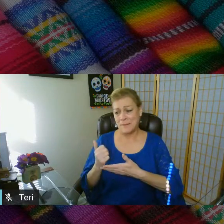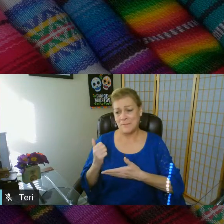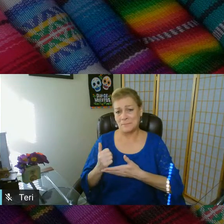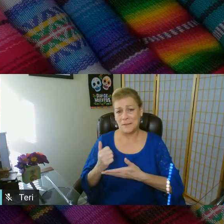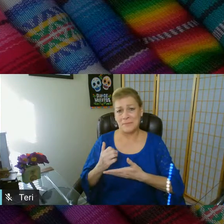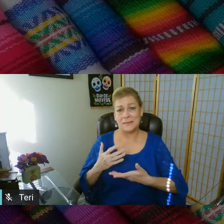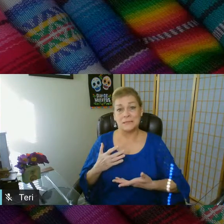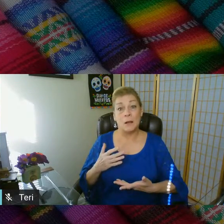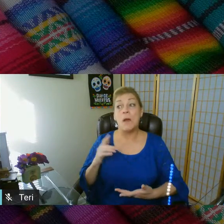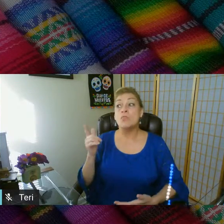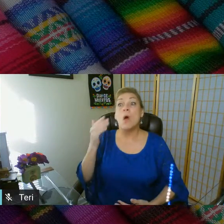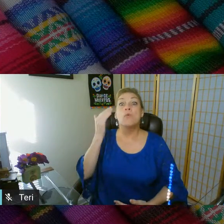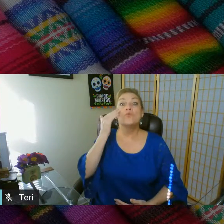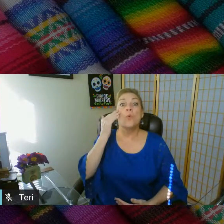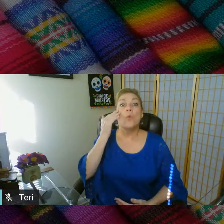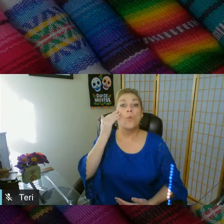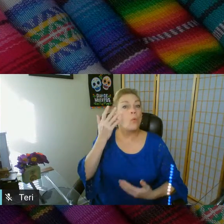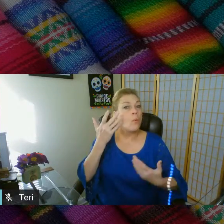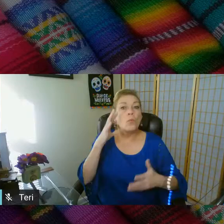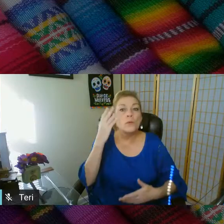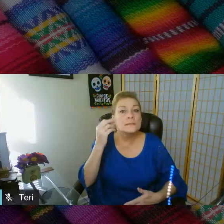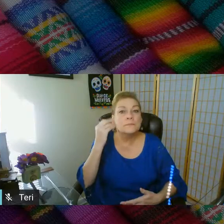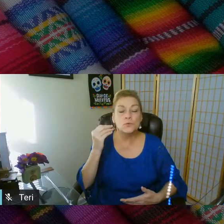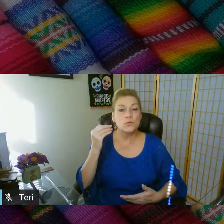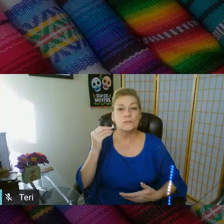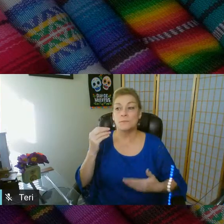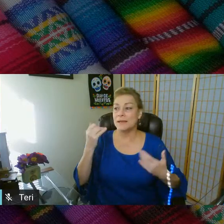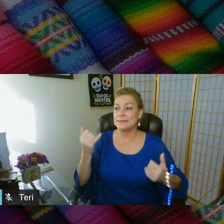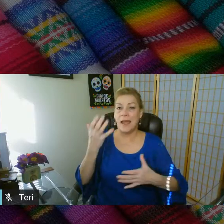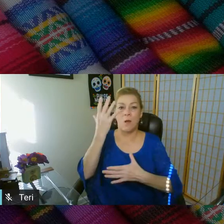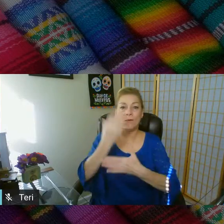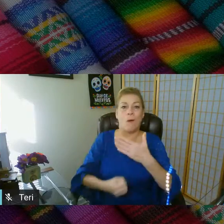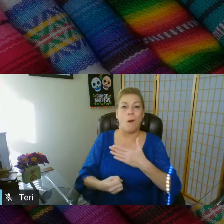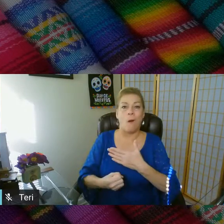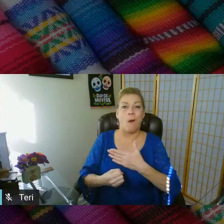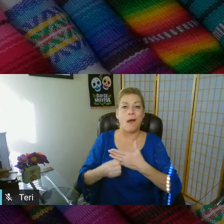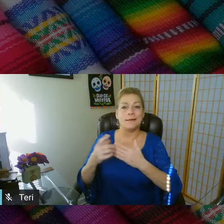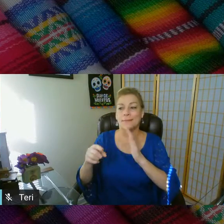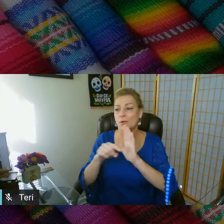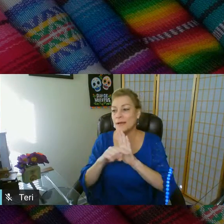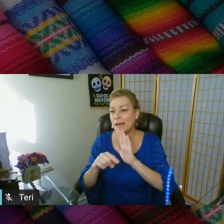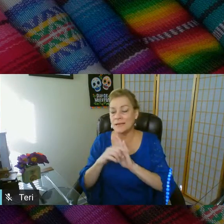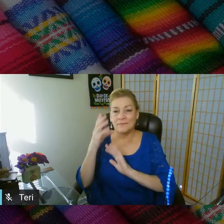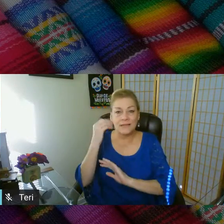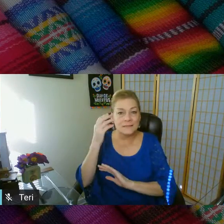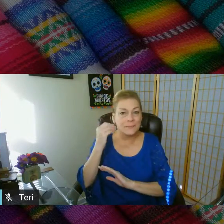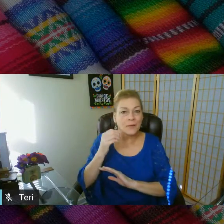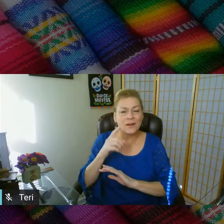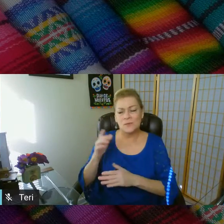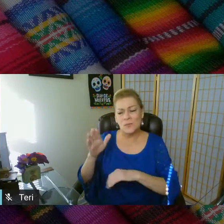lives. We call the ancestors forward for wisdom, for strength,